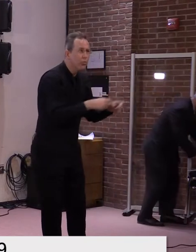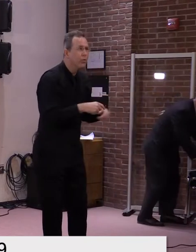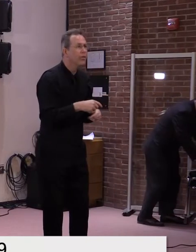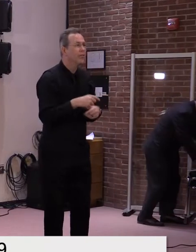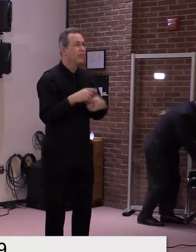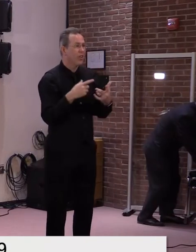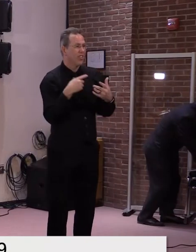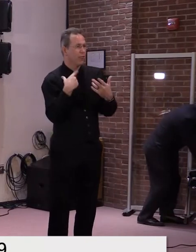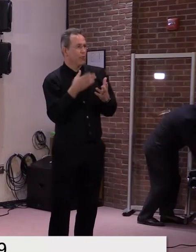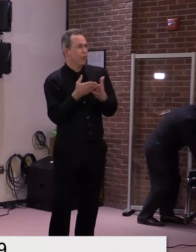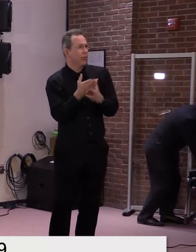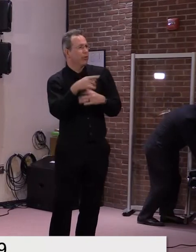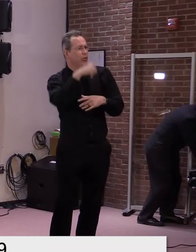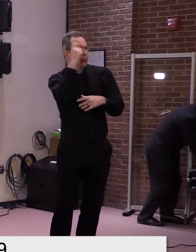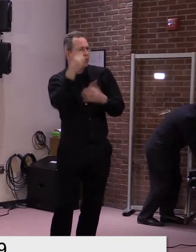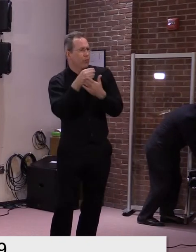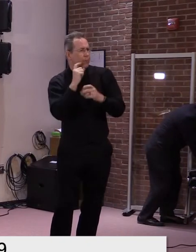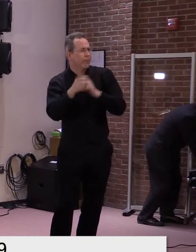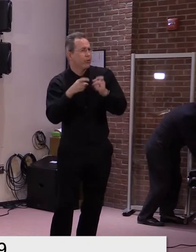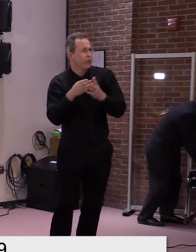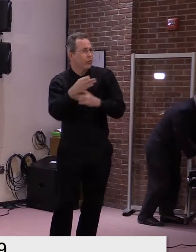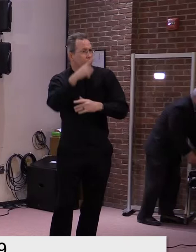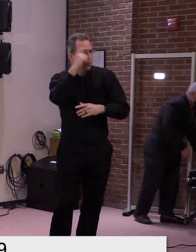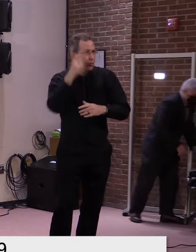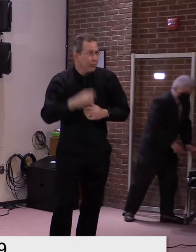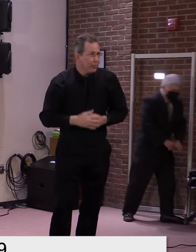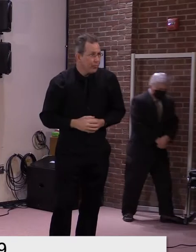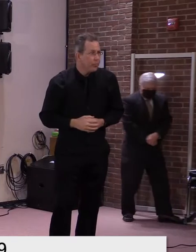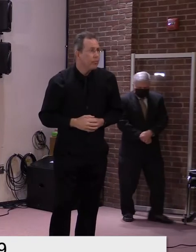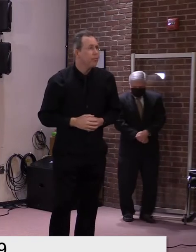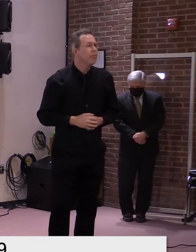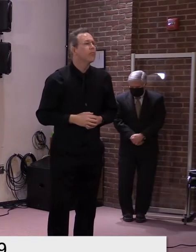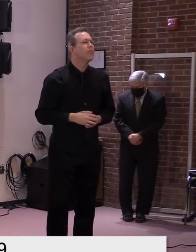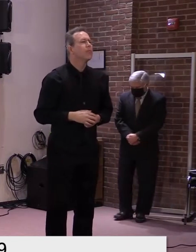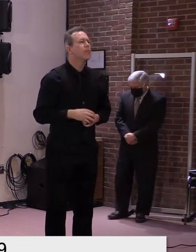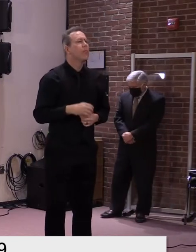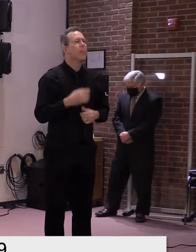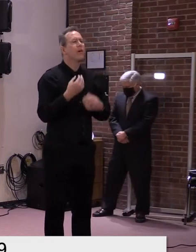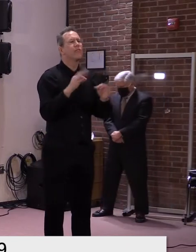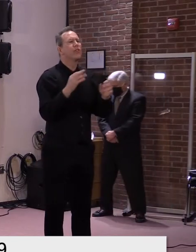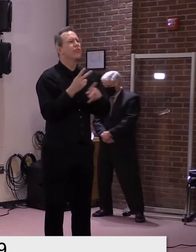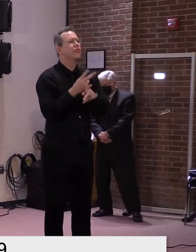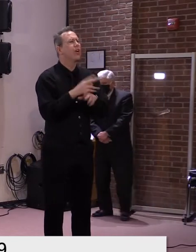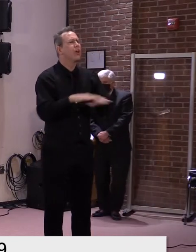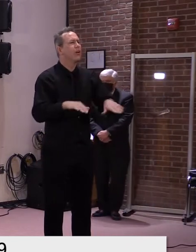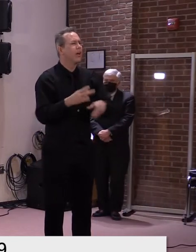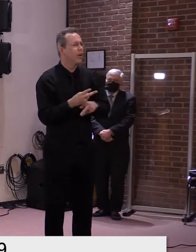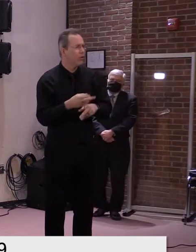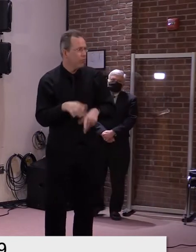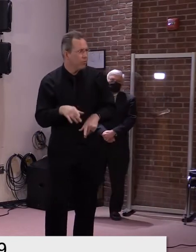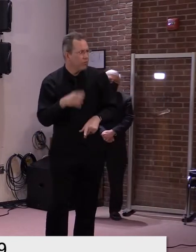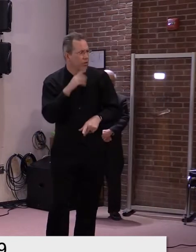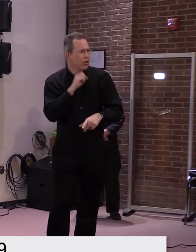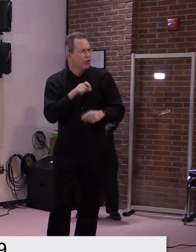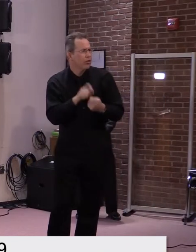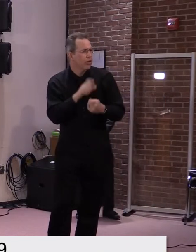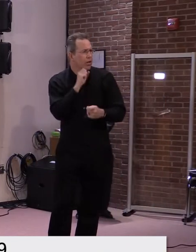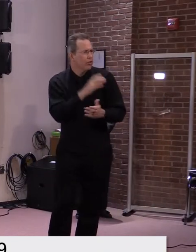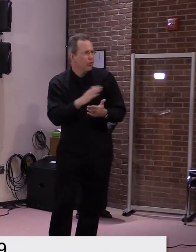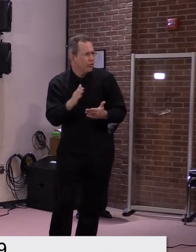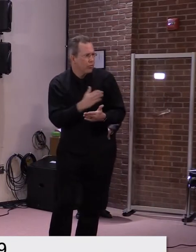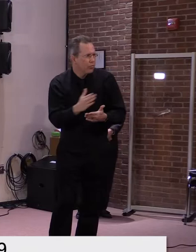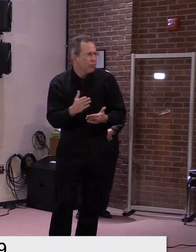providers. For those individuals who are struggling to pay their rent, their mortgage, and utility